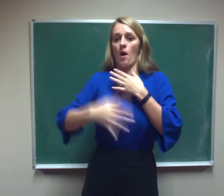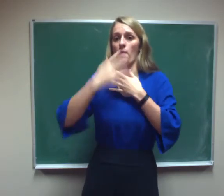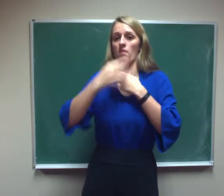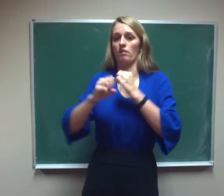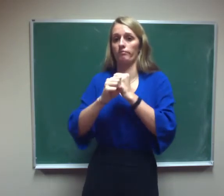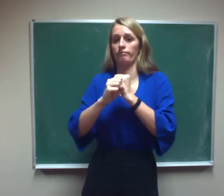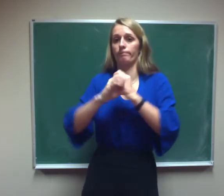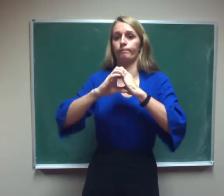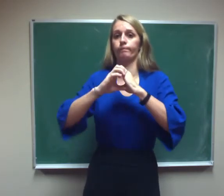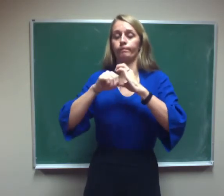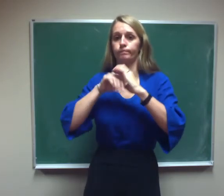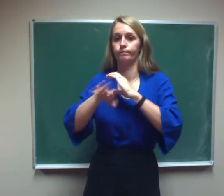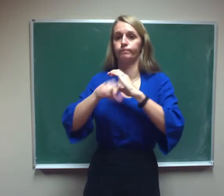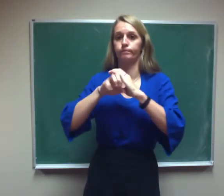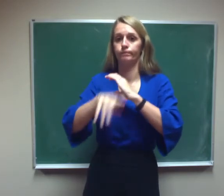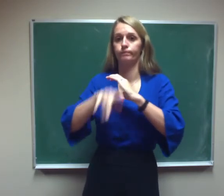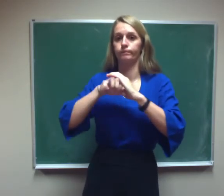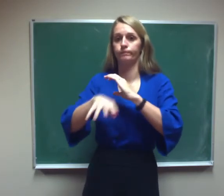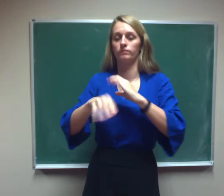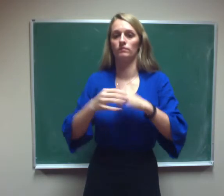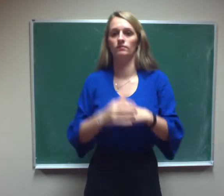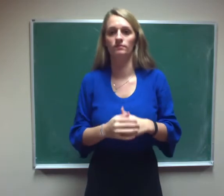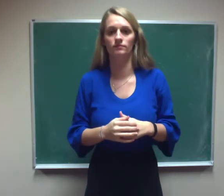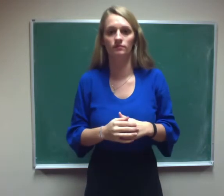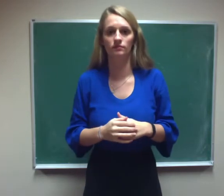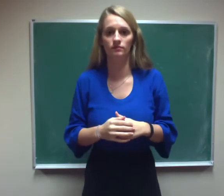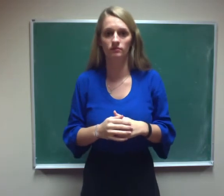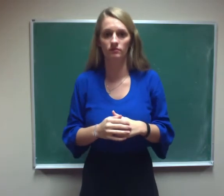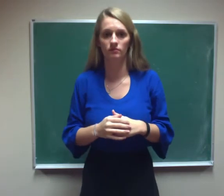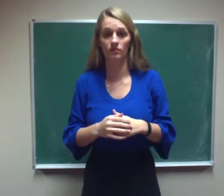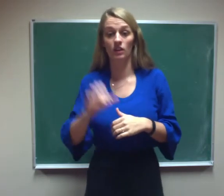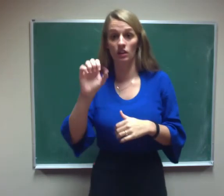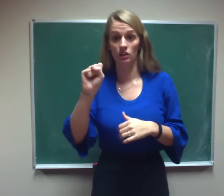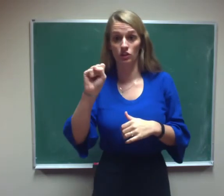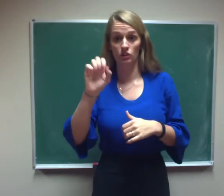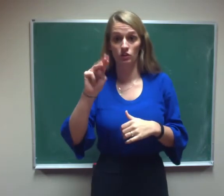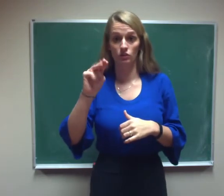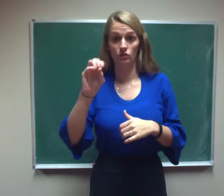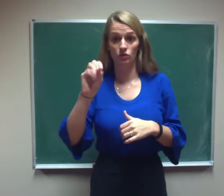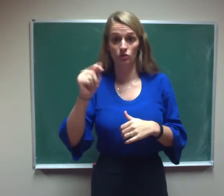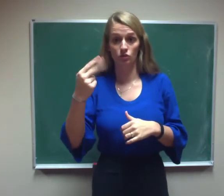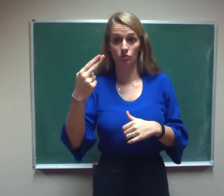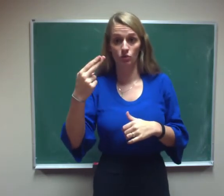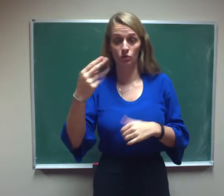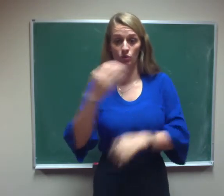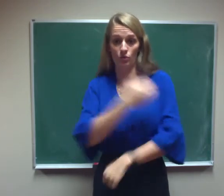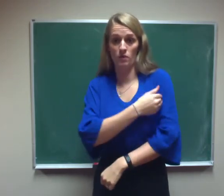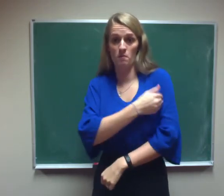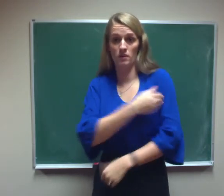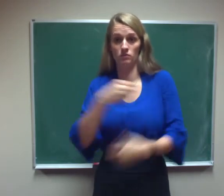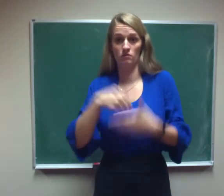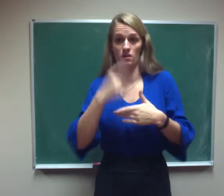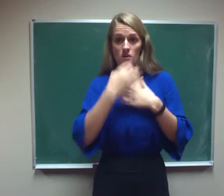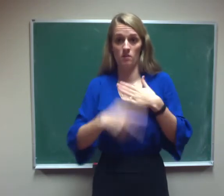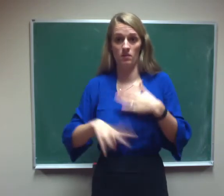in common with cardiac cells. First of all, the smooth muscle in your blood vessels is non-voluntary. That is, you can't